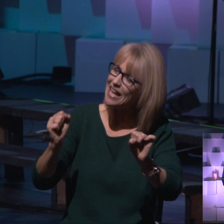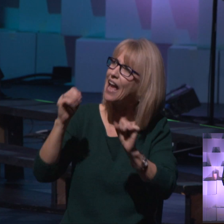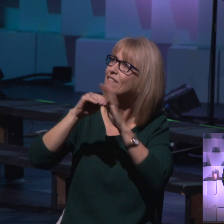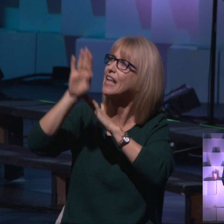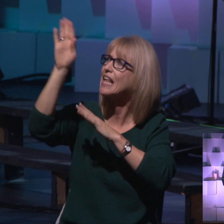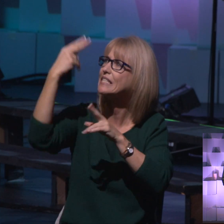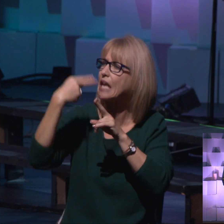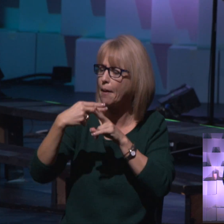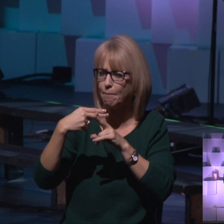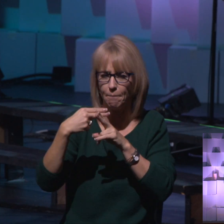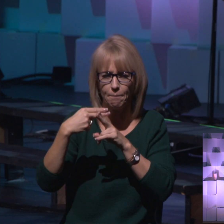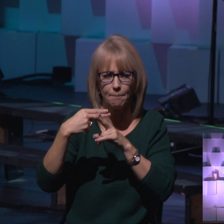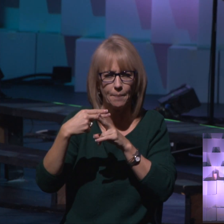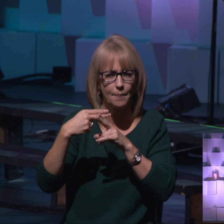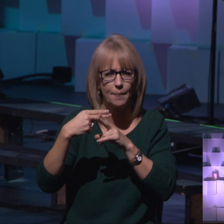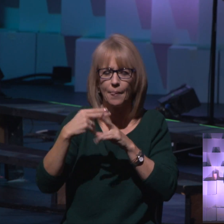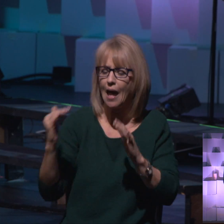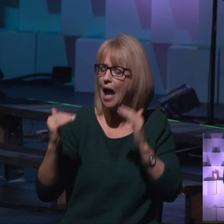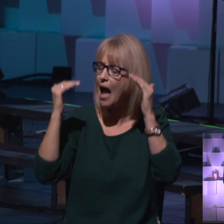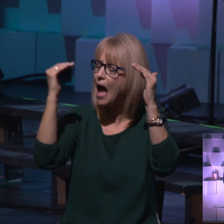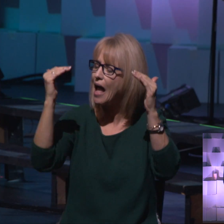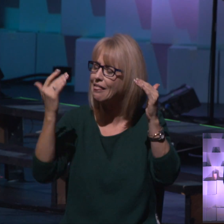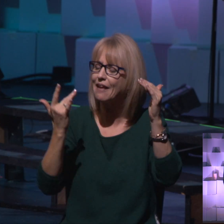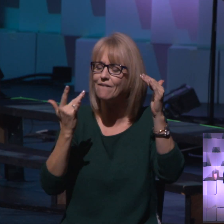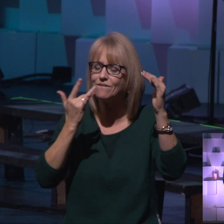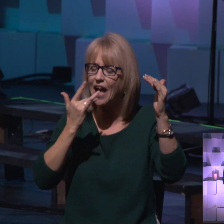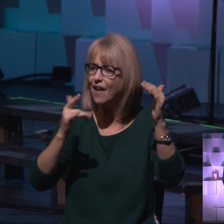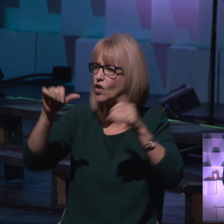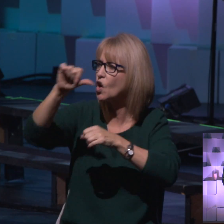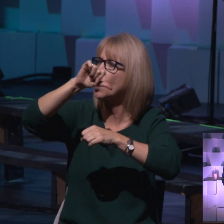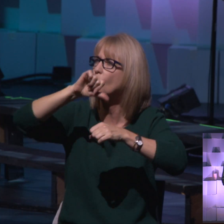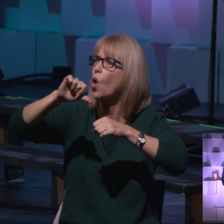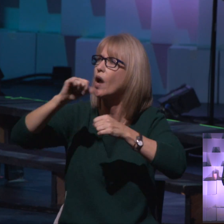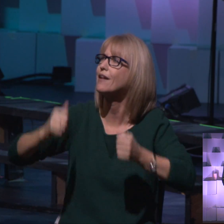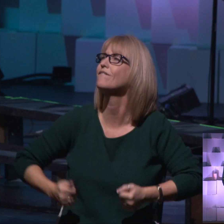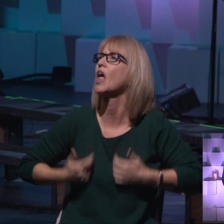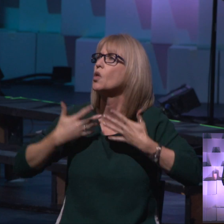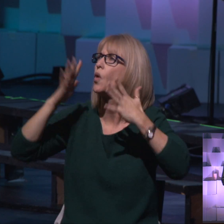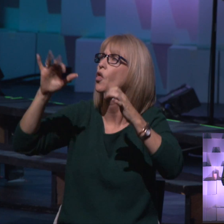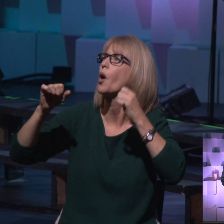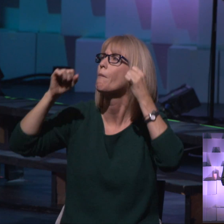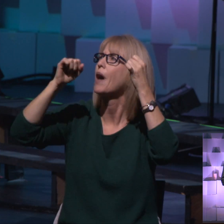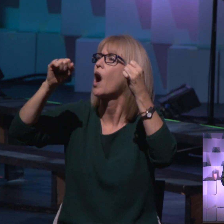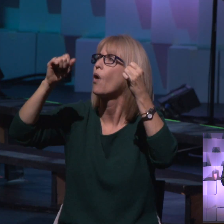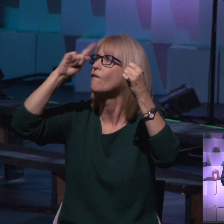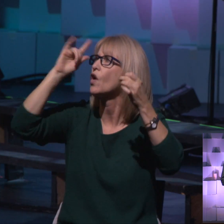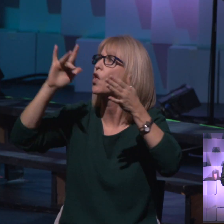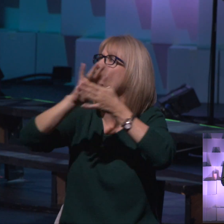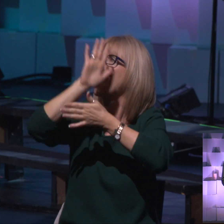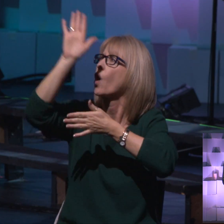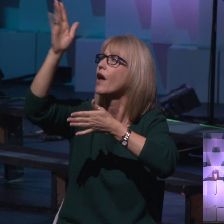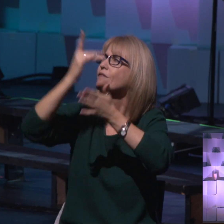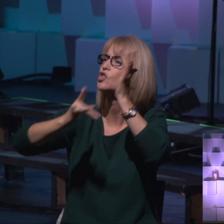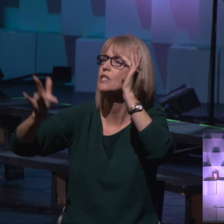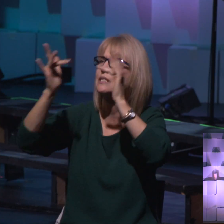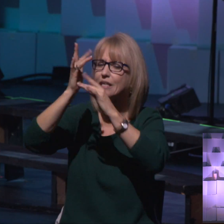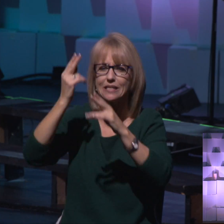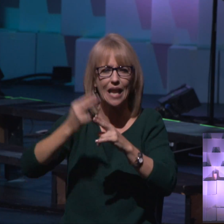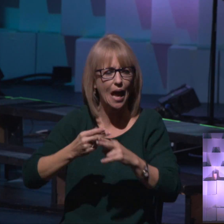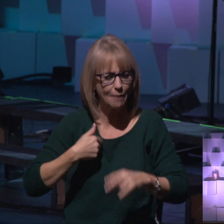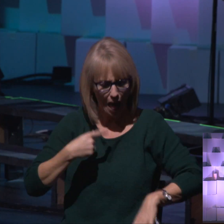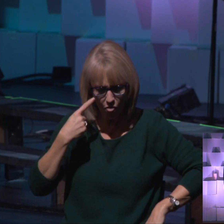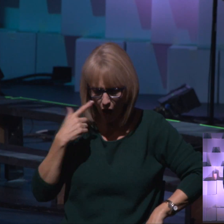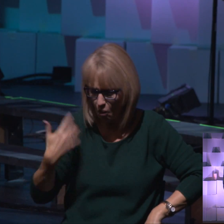name. Highly favored, anointed, filled with your power for your glory, for the glory of Jesus' name. Now I look at those words and